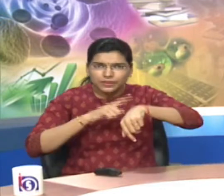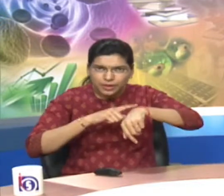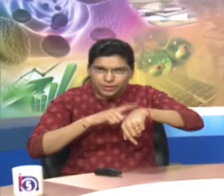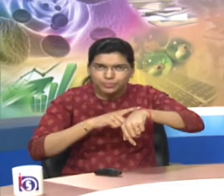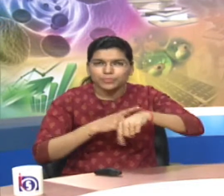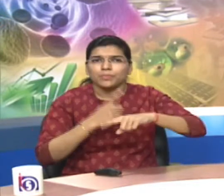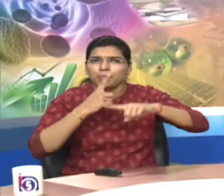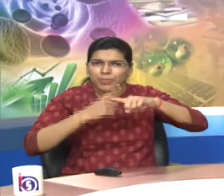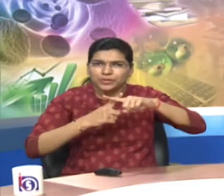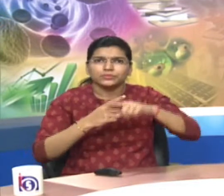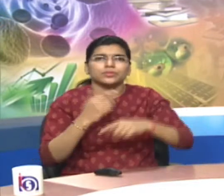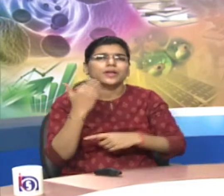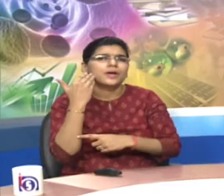see on the screen.